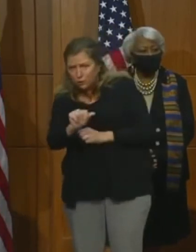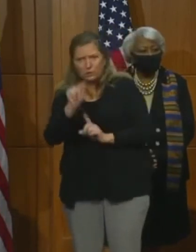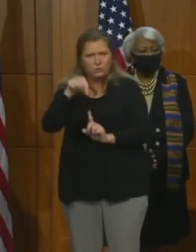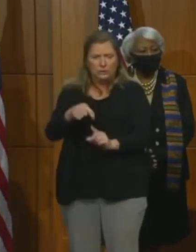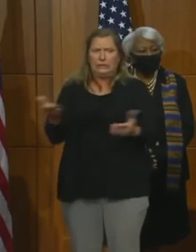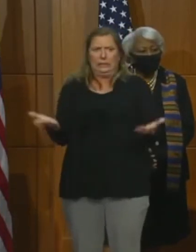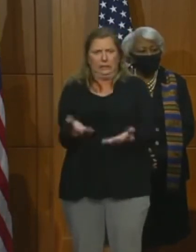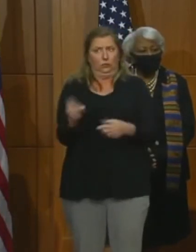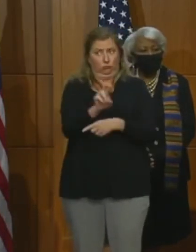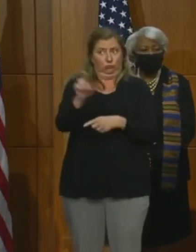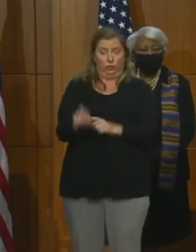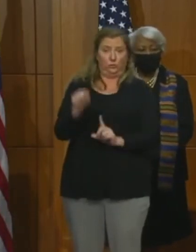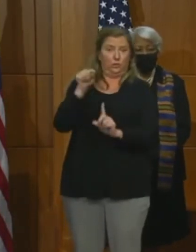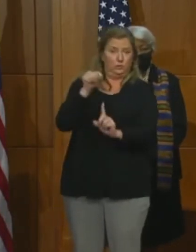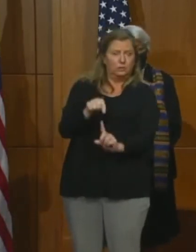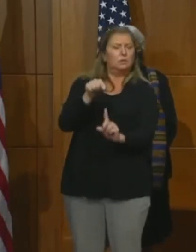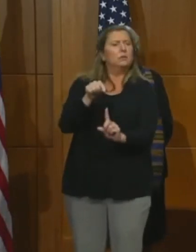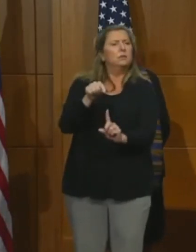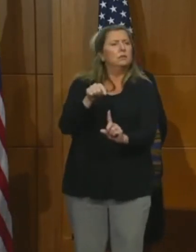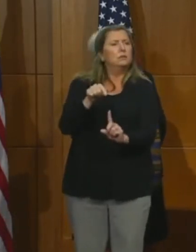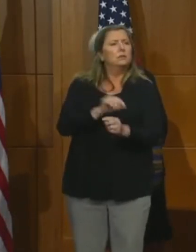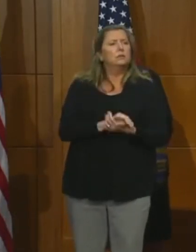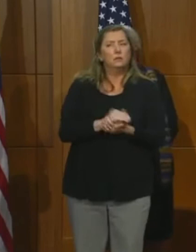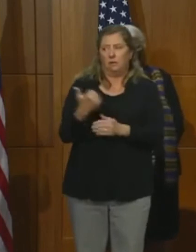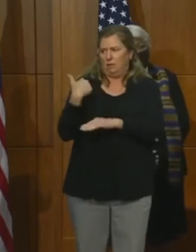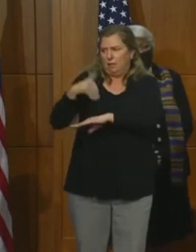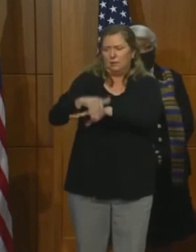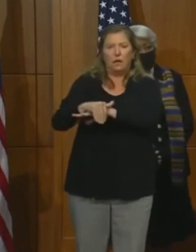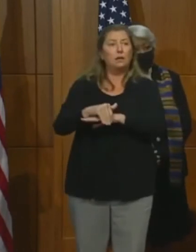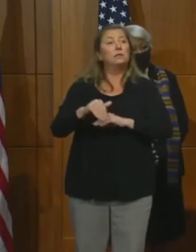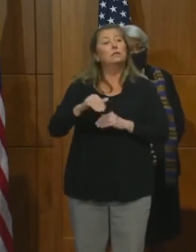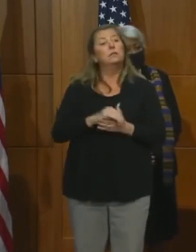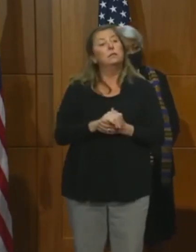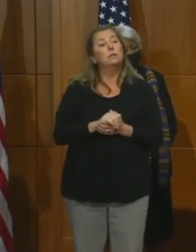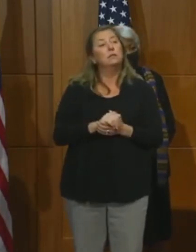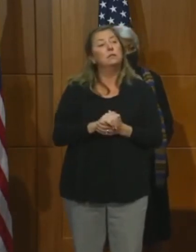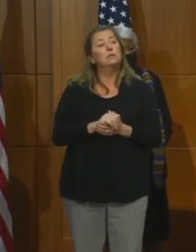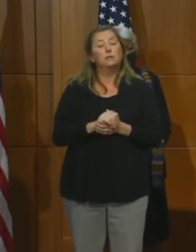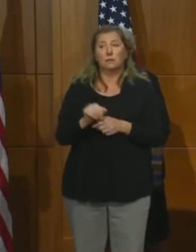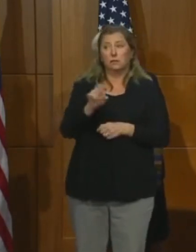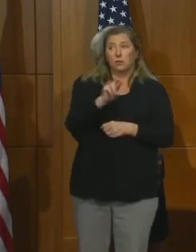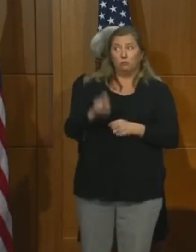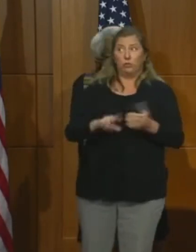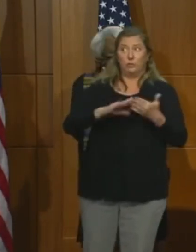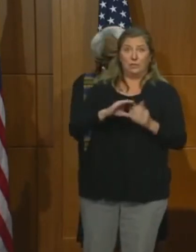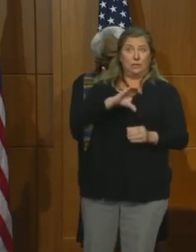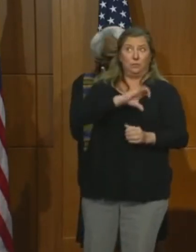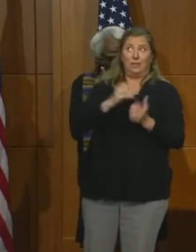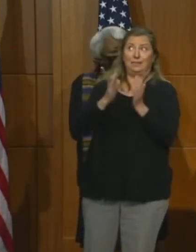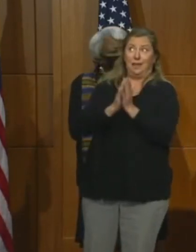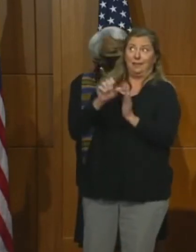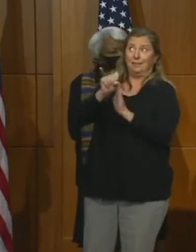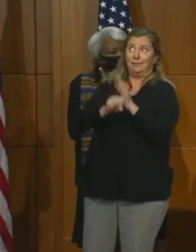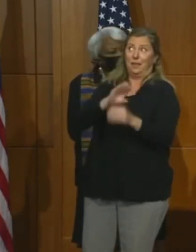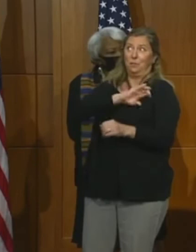here in Richmond. As I said last night, the state police was asked to come in and support the Richmond Police